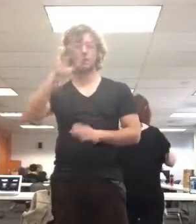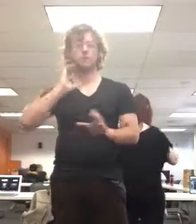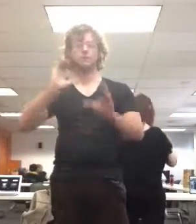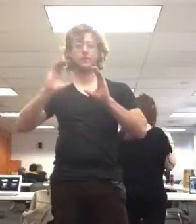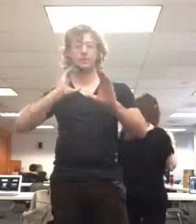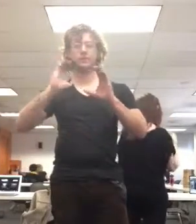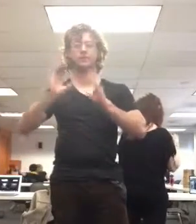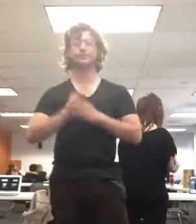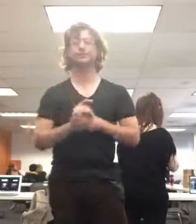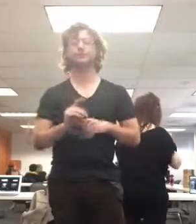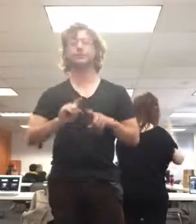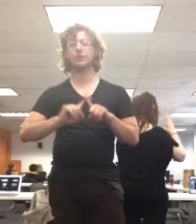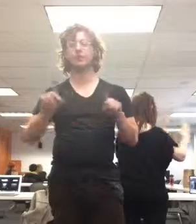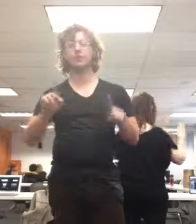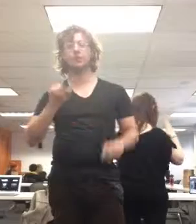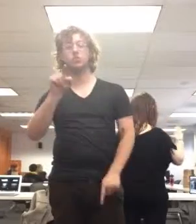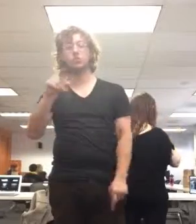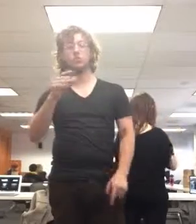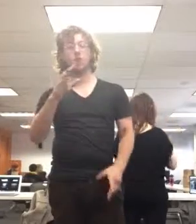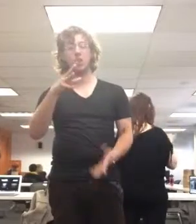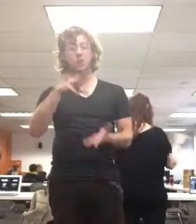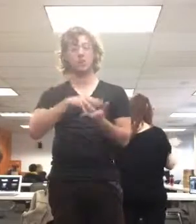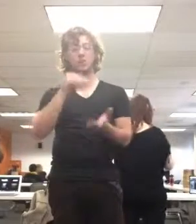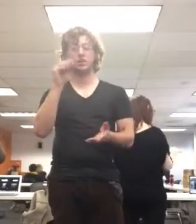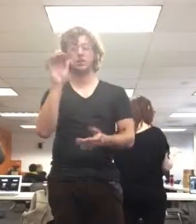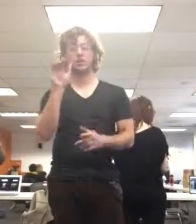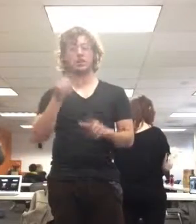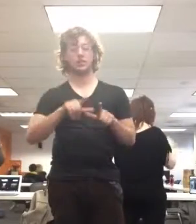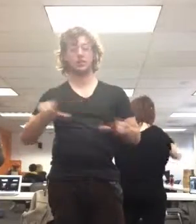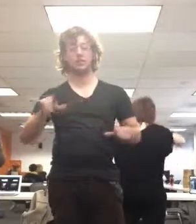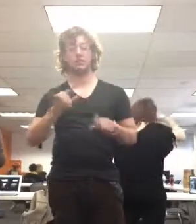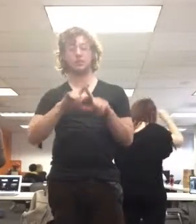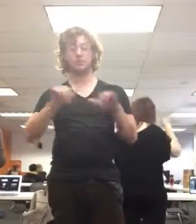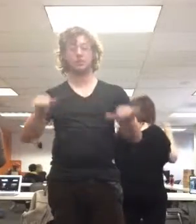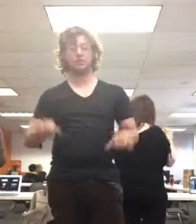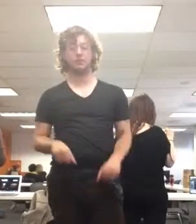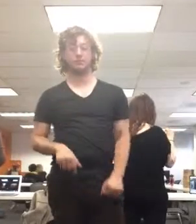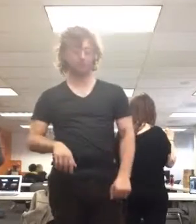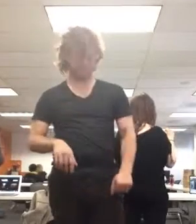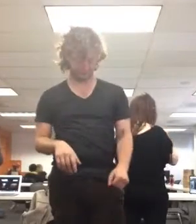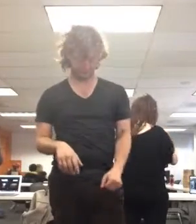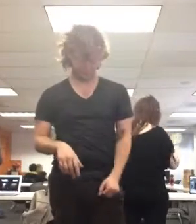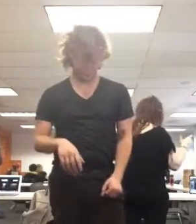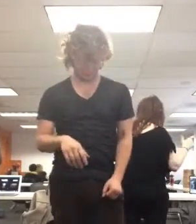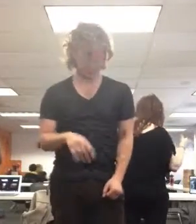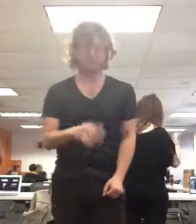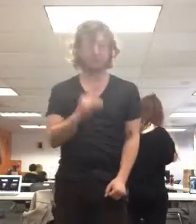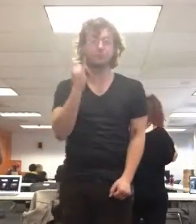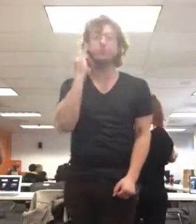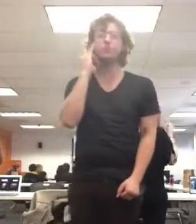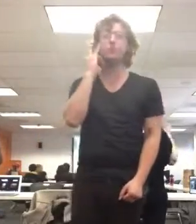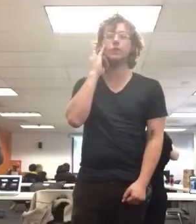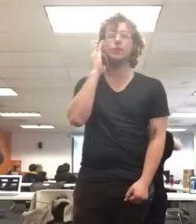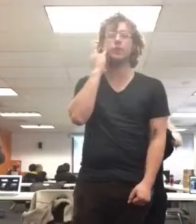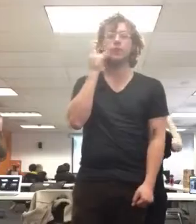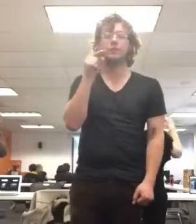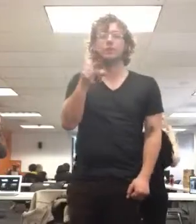But you're learning a language at the same time. So if you were learning Spanish or French, you would have to clearly articulate and produce that